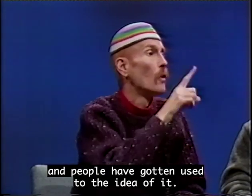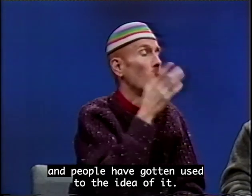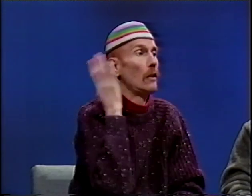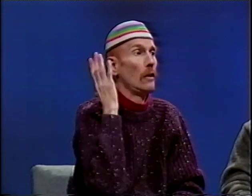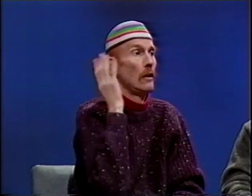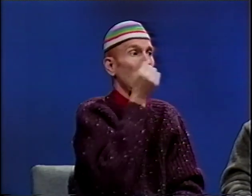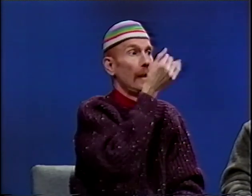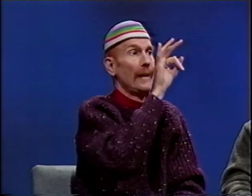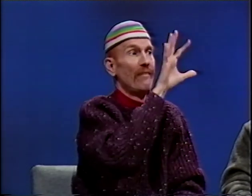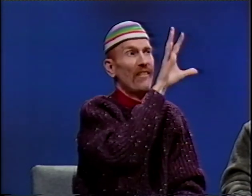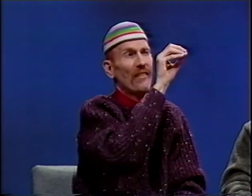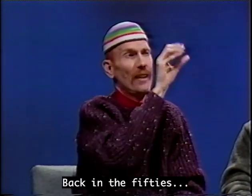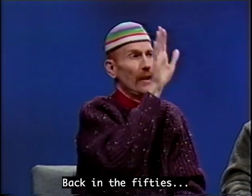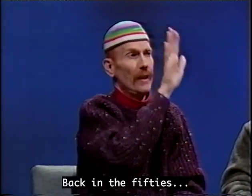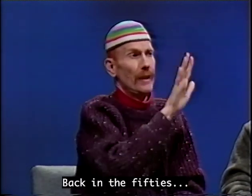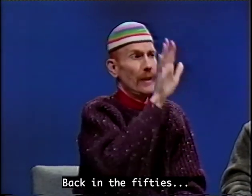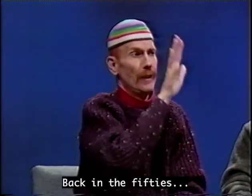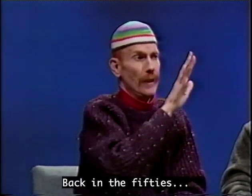it. Back in the 50s,